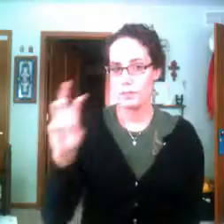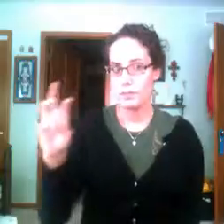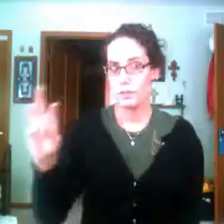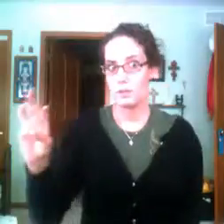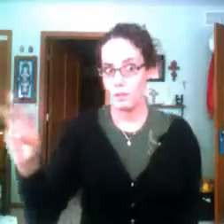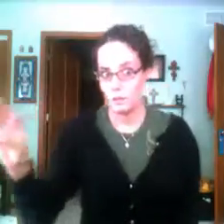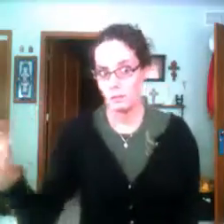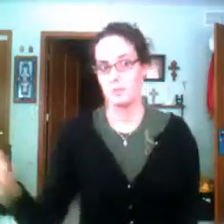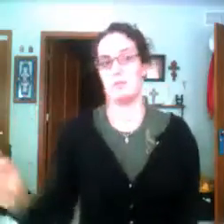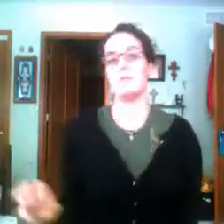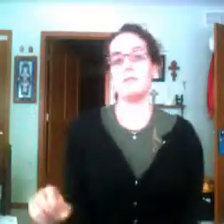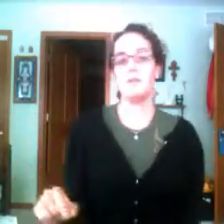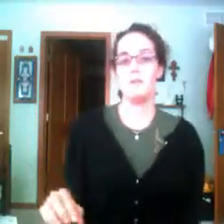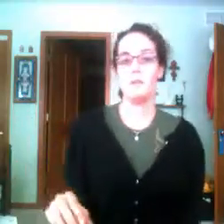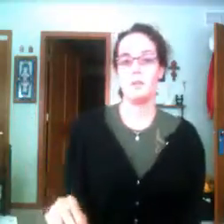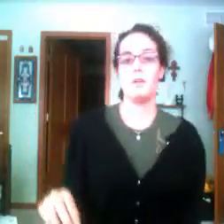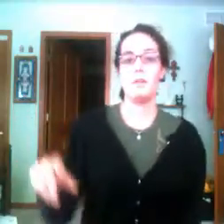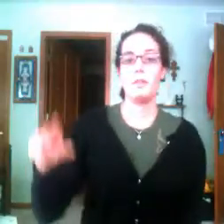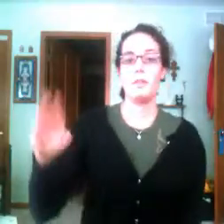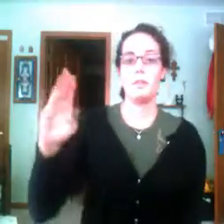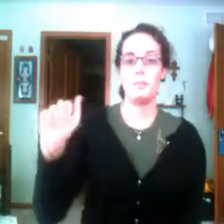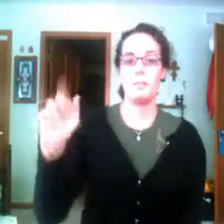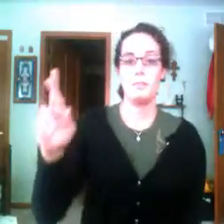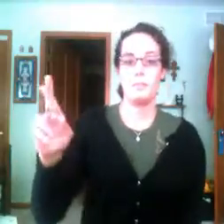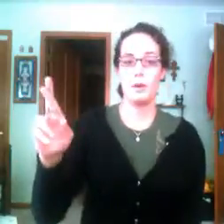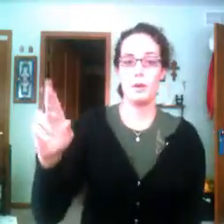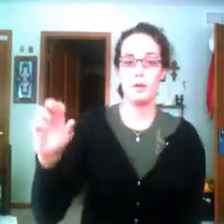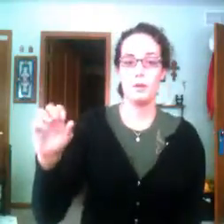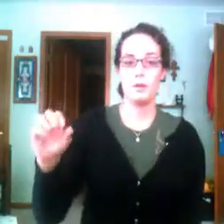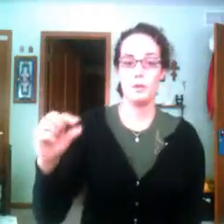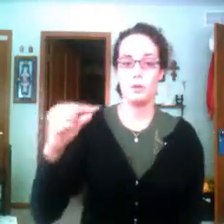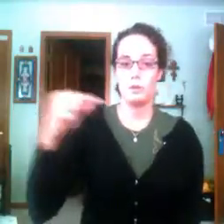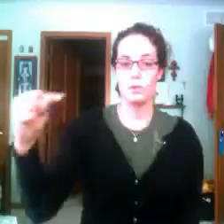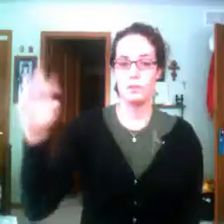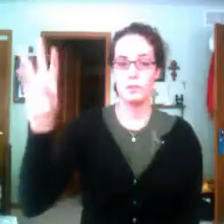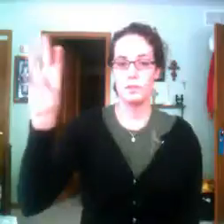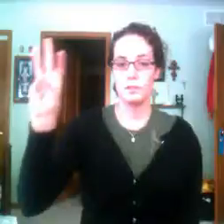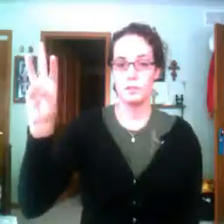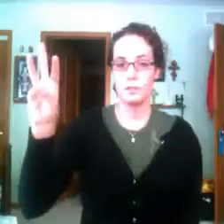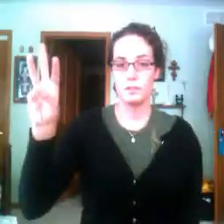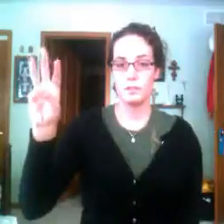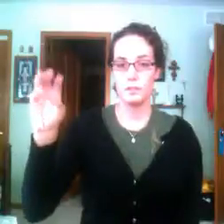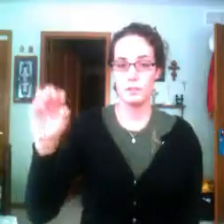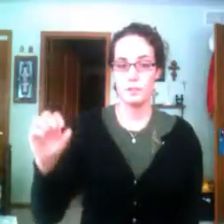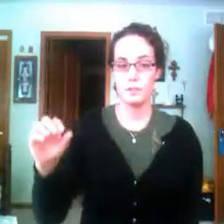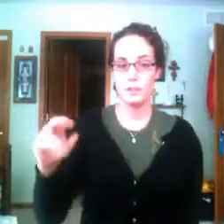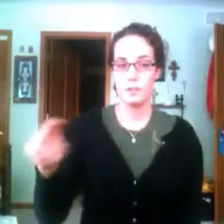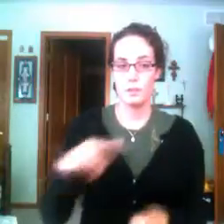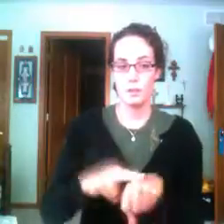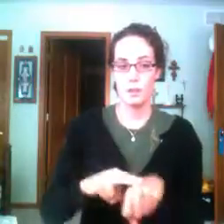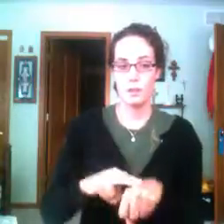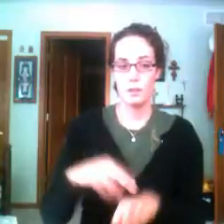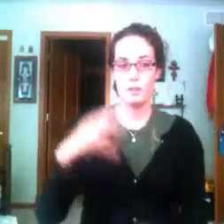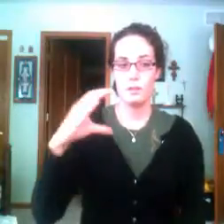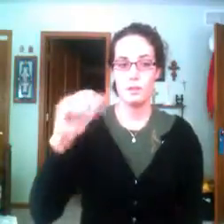represented with a bar on the calculator over the 6. And this number over here, I can represent that with